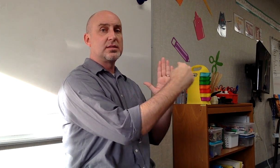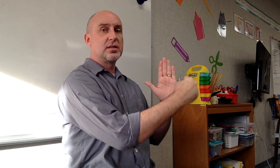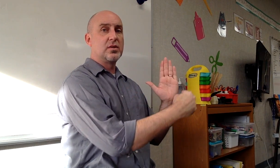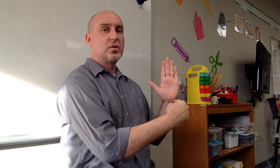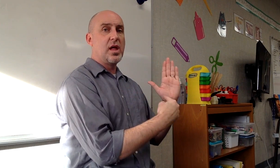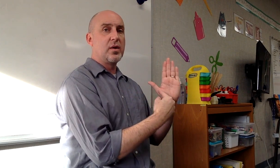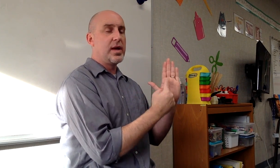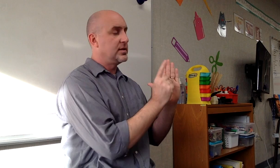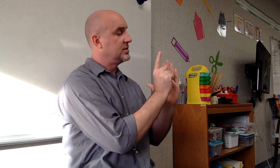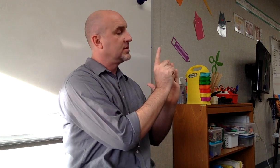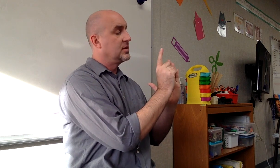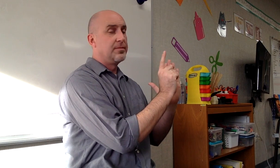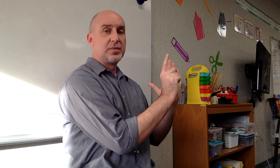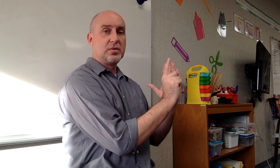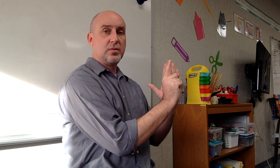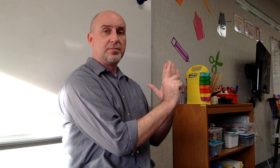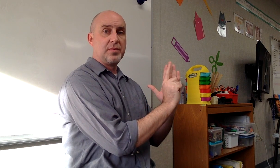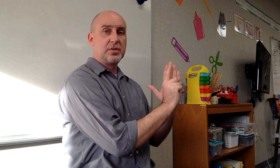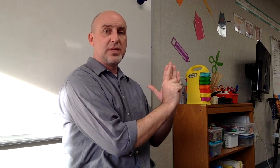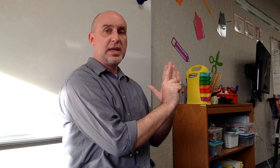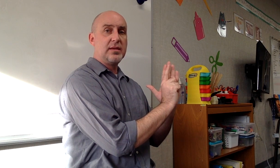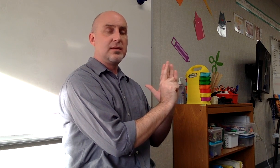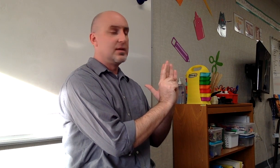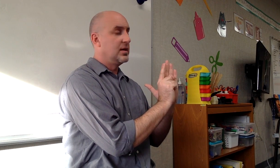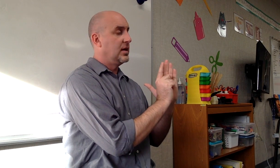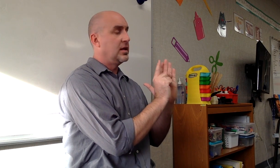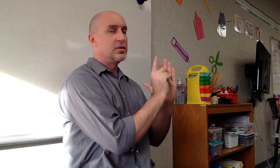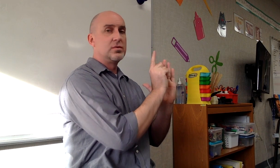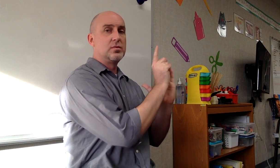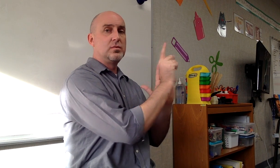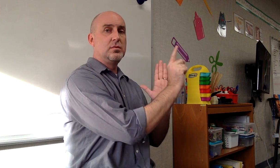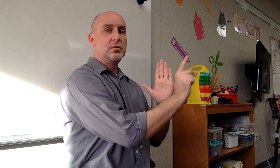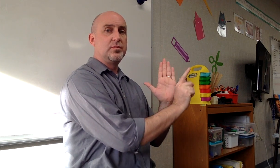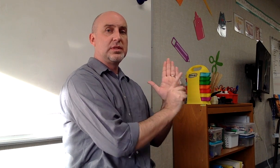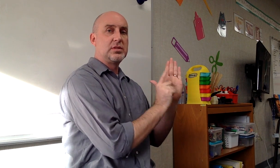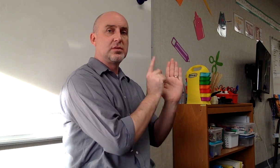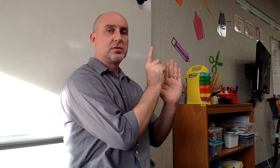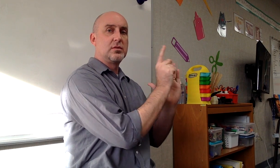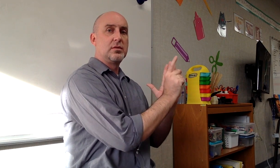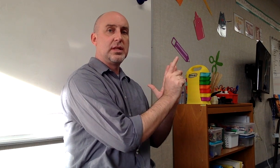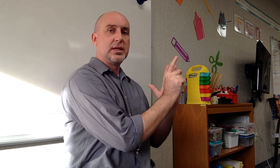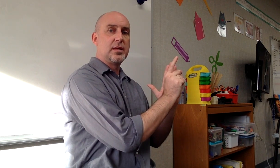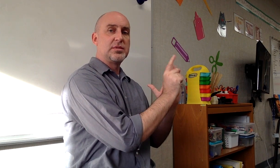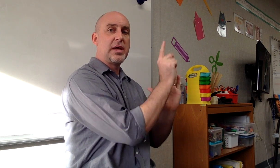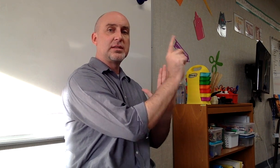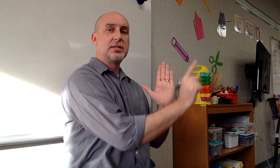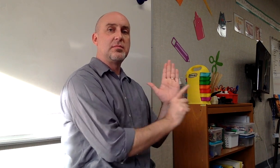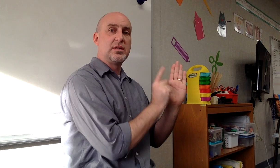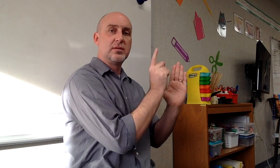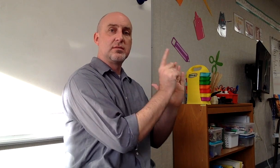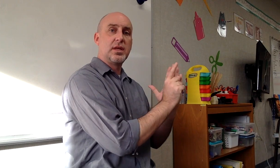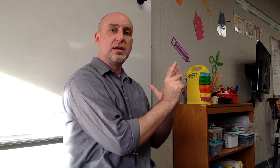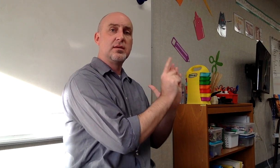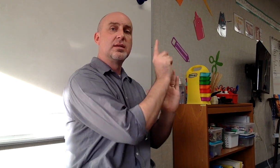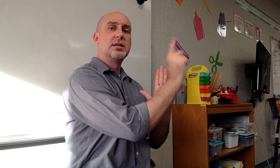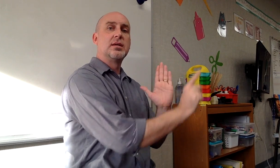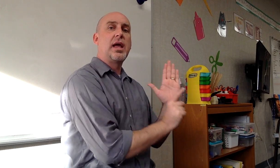gonna go clockwise. So here's my hand, and it goes in a circle, and then comes back to the middle, okay?